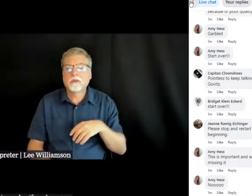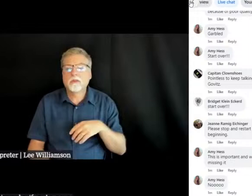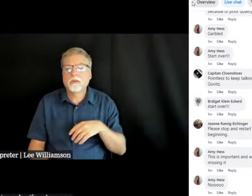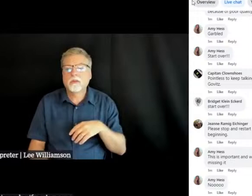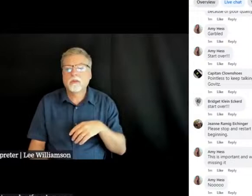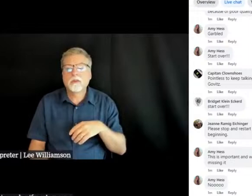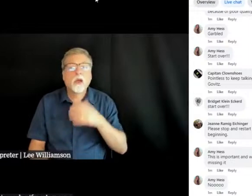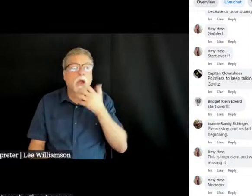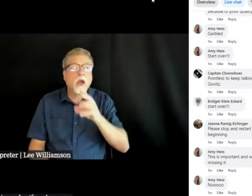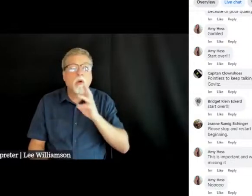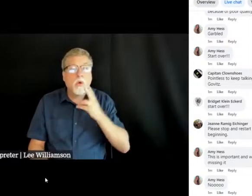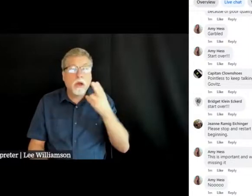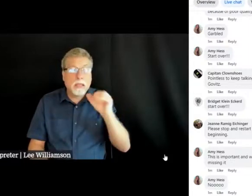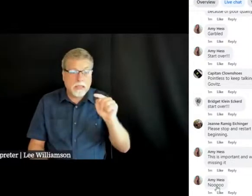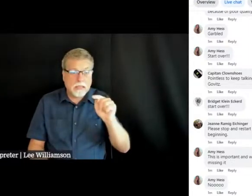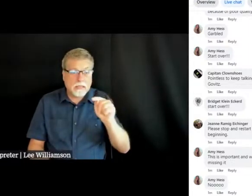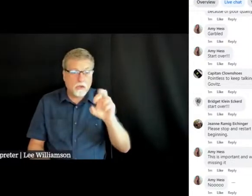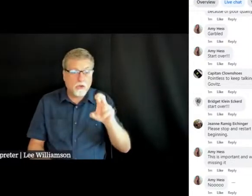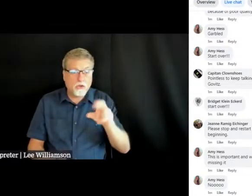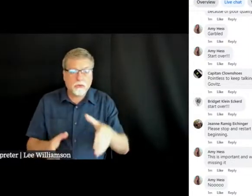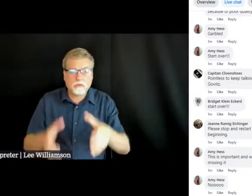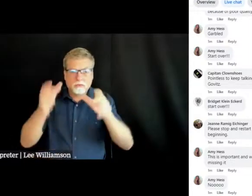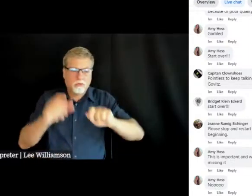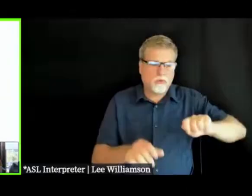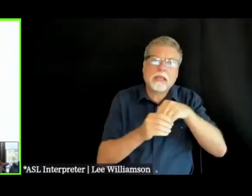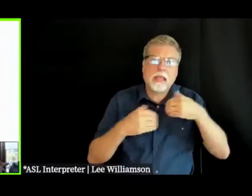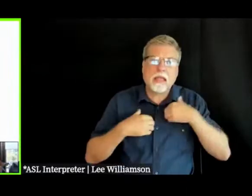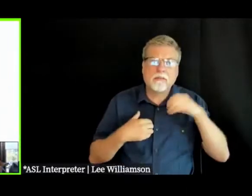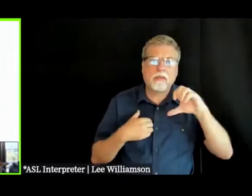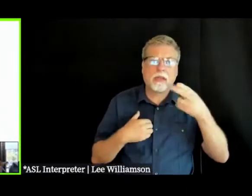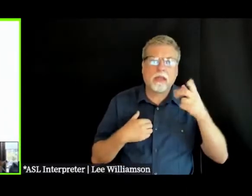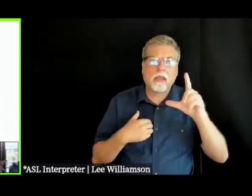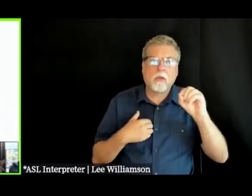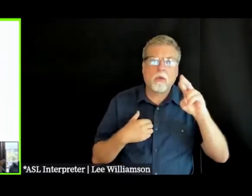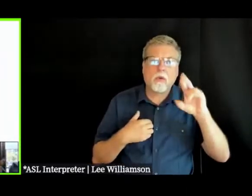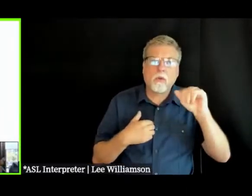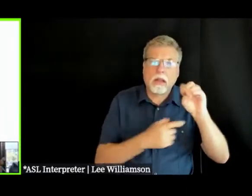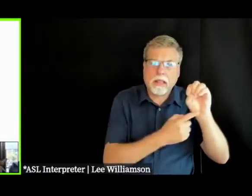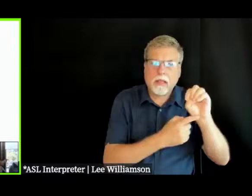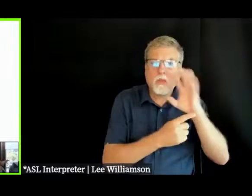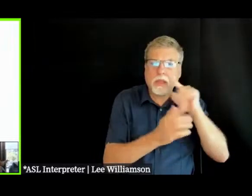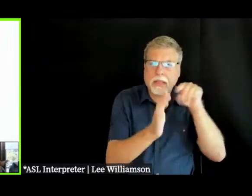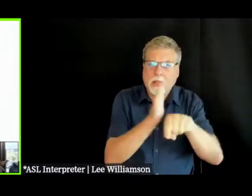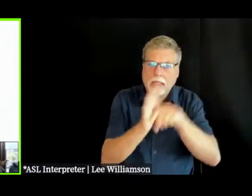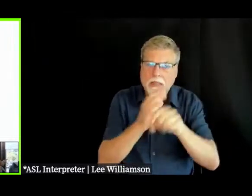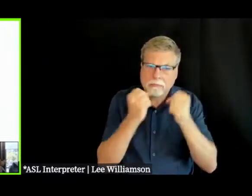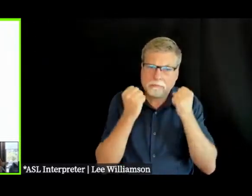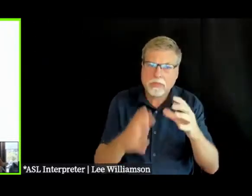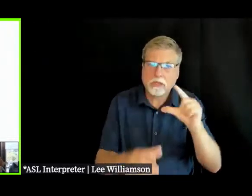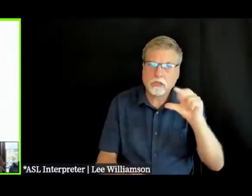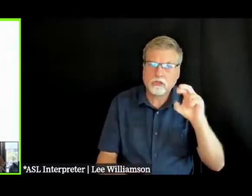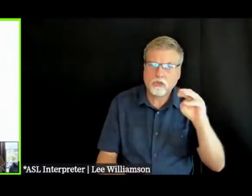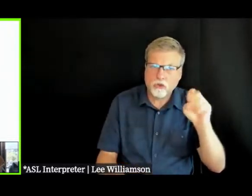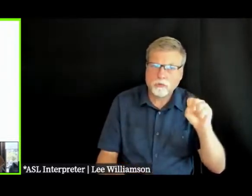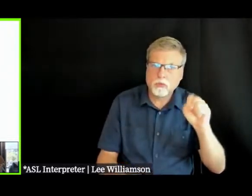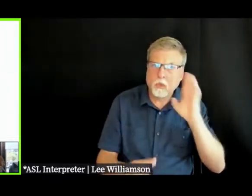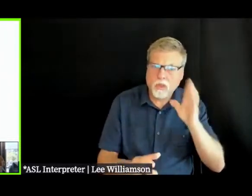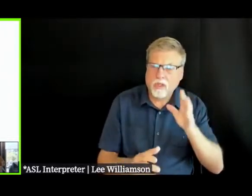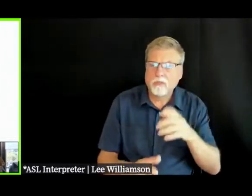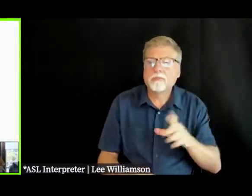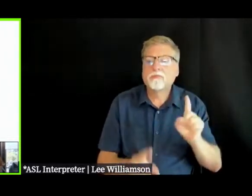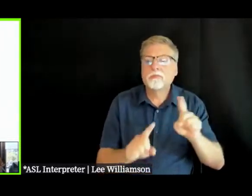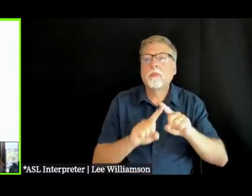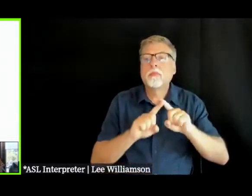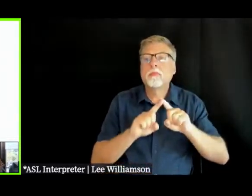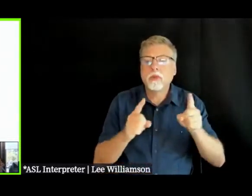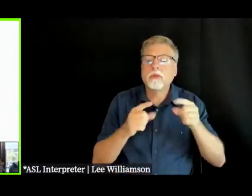hot water so that you can prevent sediment from accumulating. The boil is in effect.